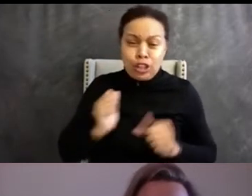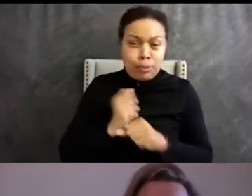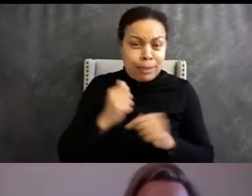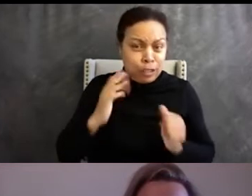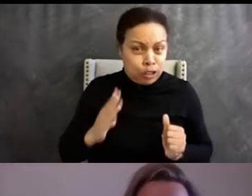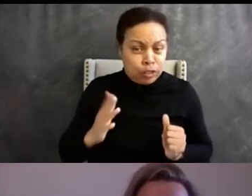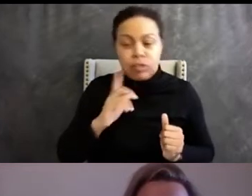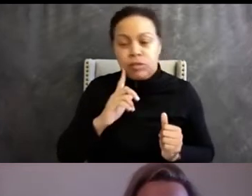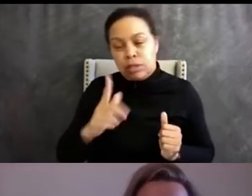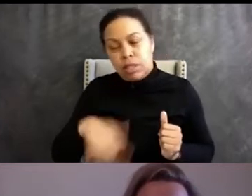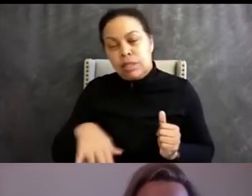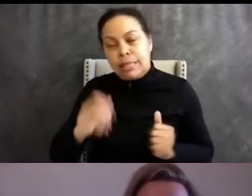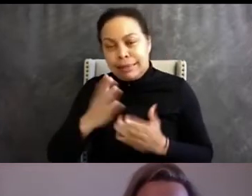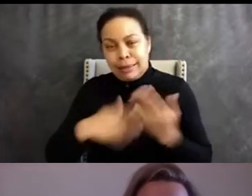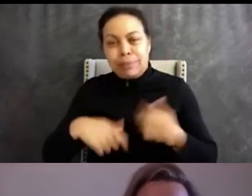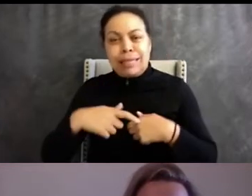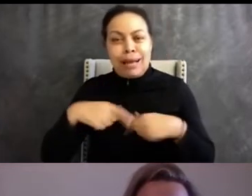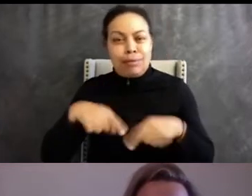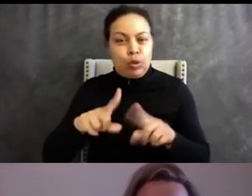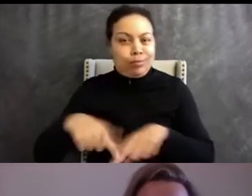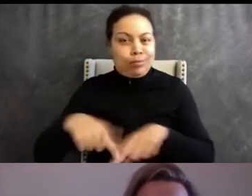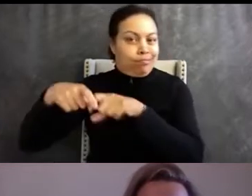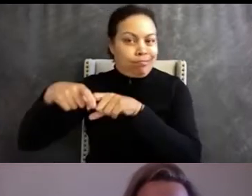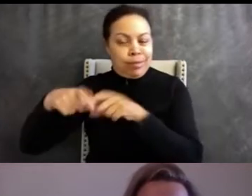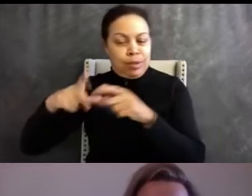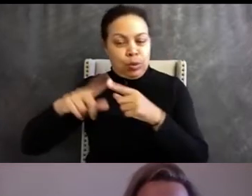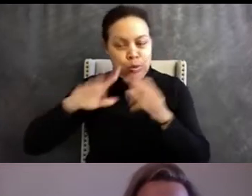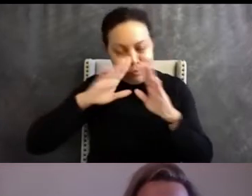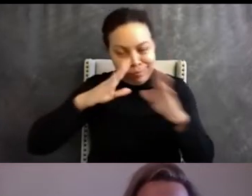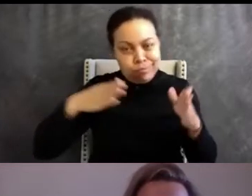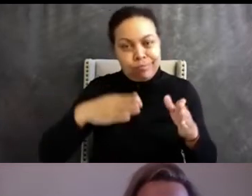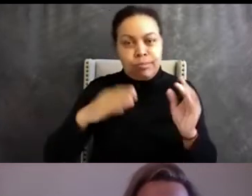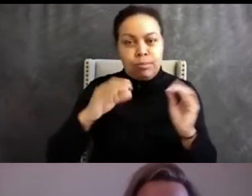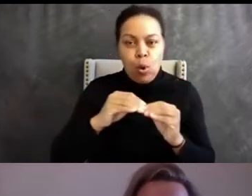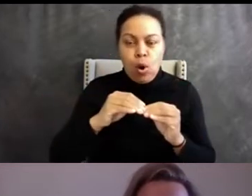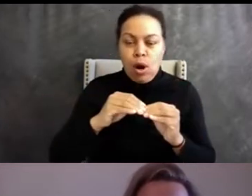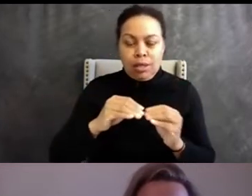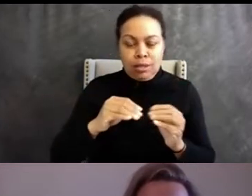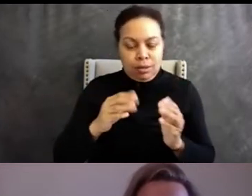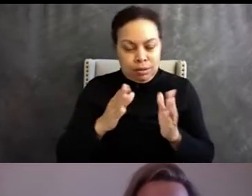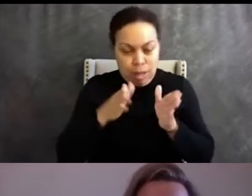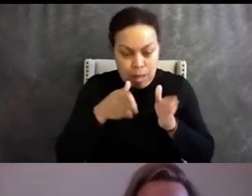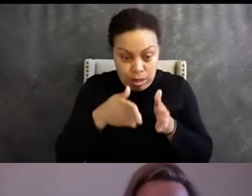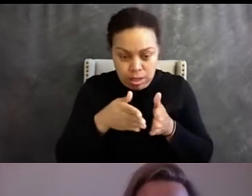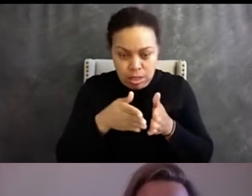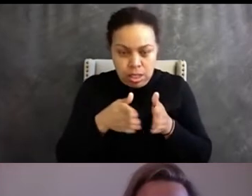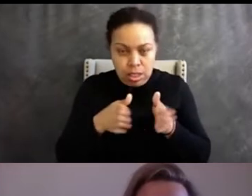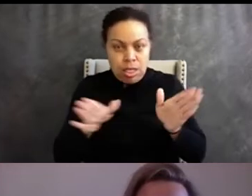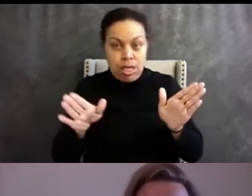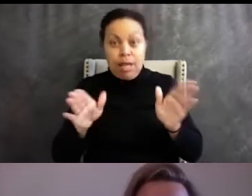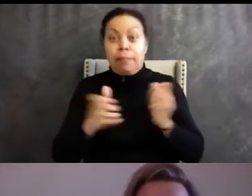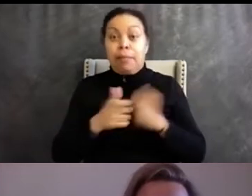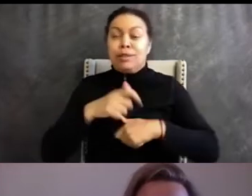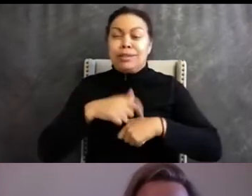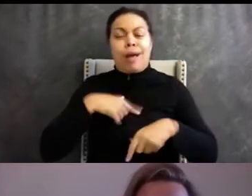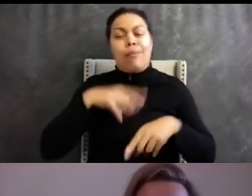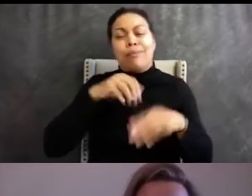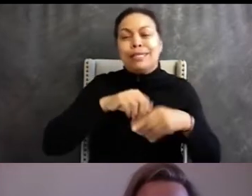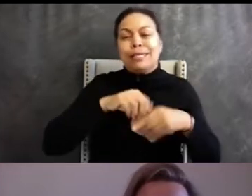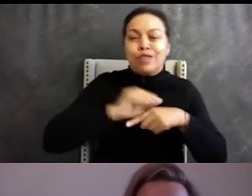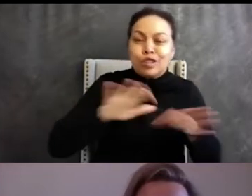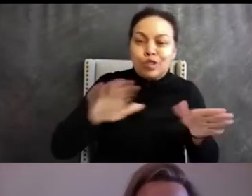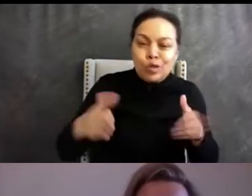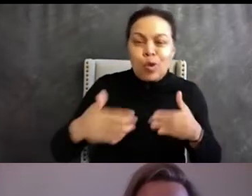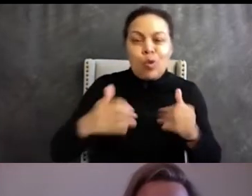time during lockdown to try and expand where my focus is. Usually I'm in the rehearsal room with other performers and directors,